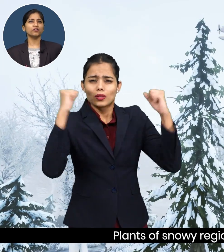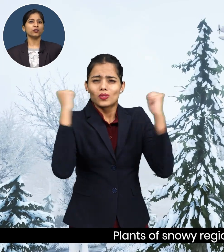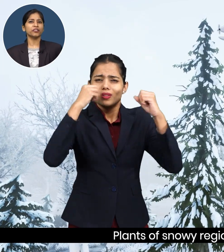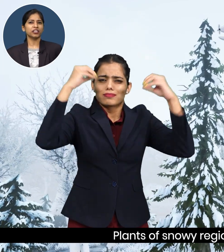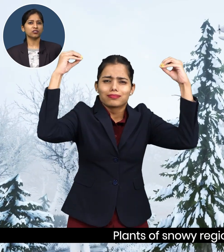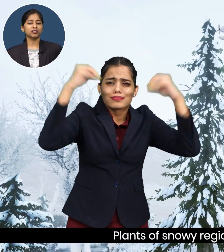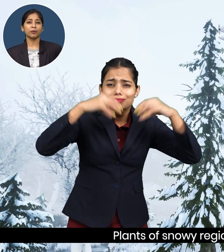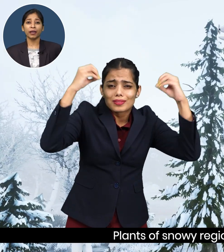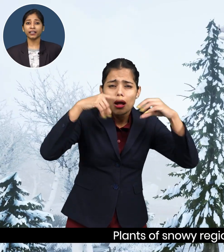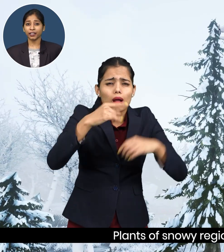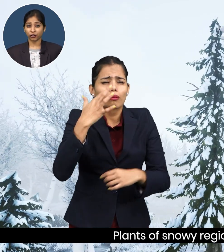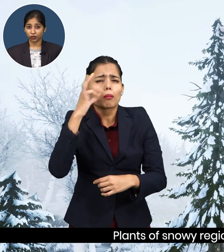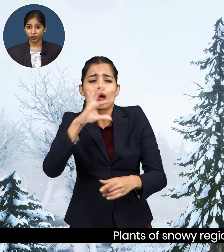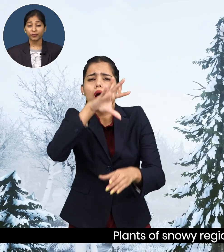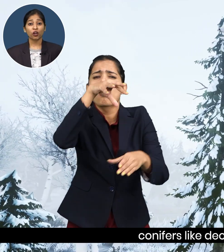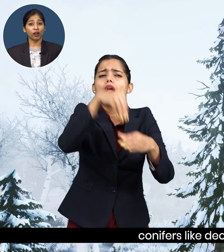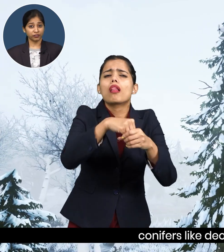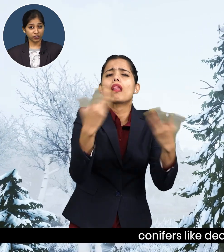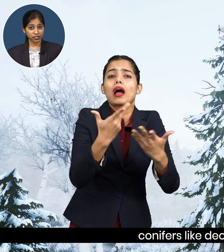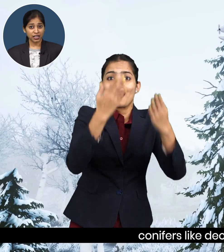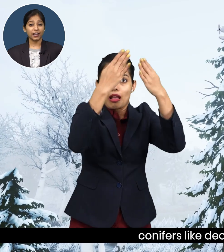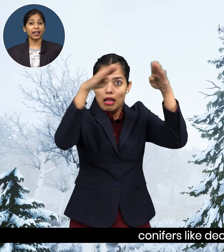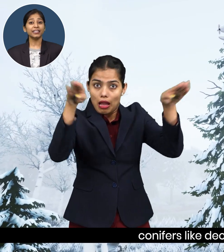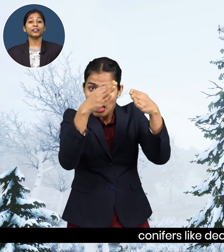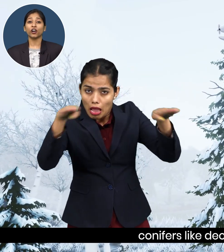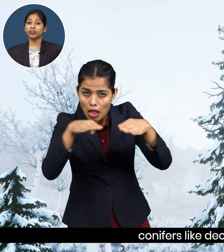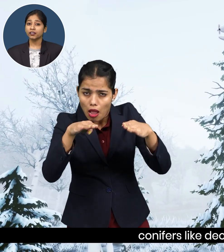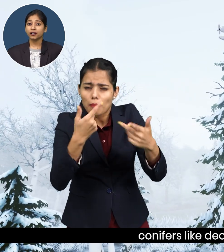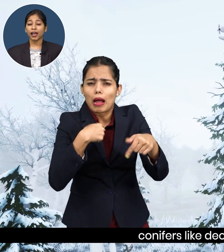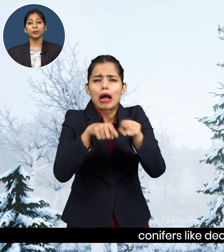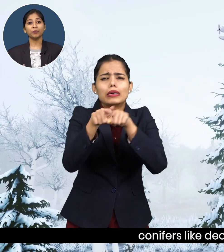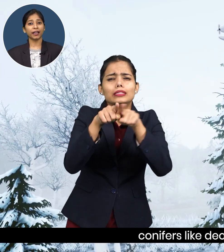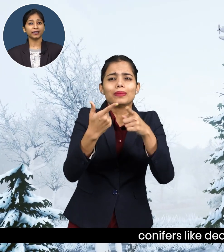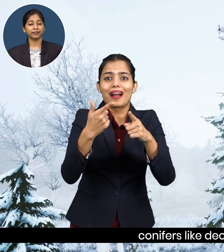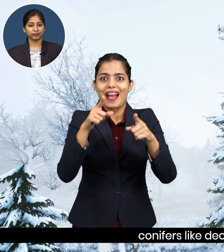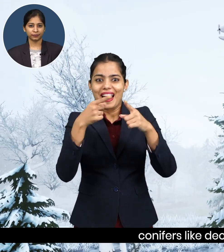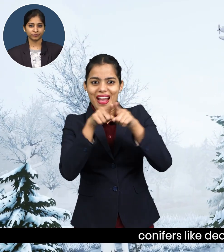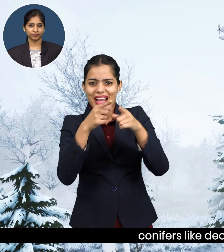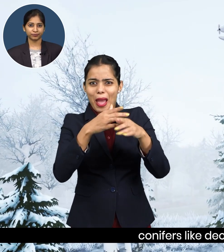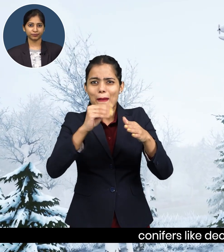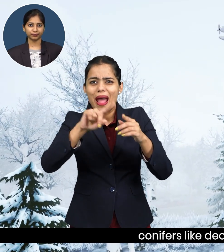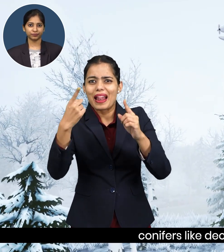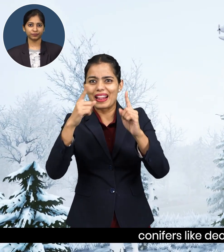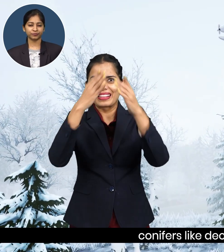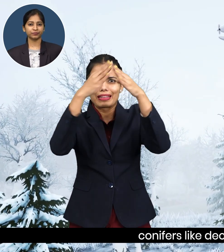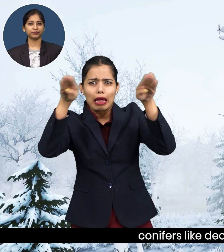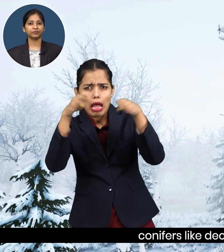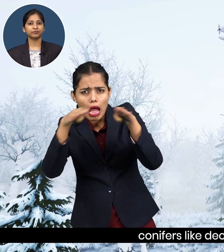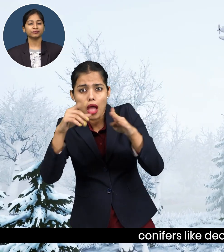Plants of snowy regions mainly include conifers like deodar and pine.